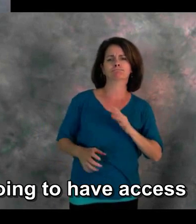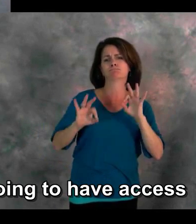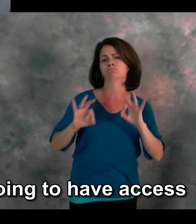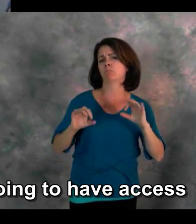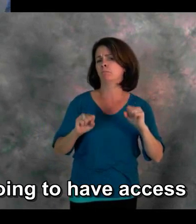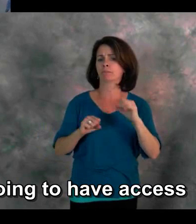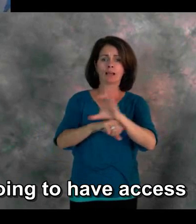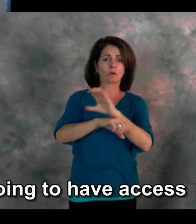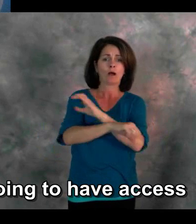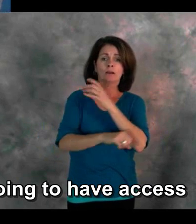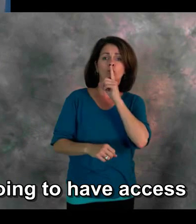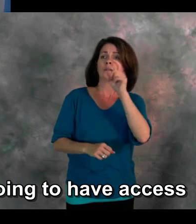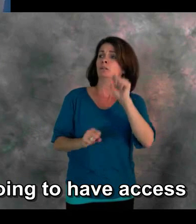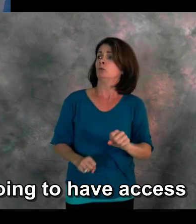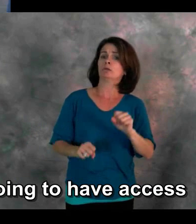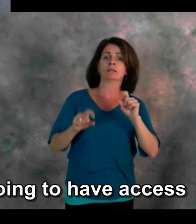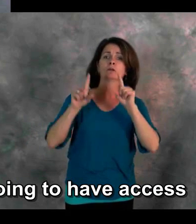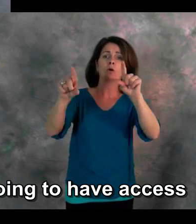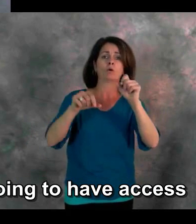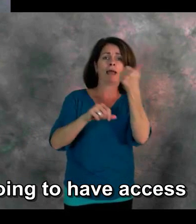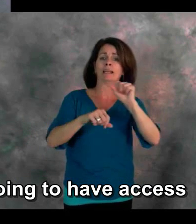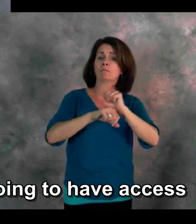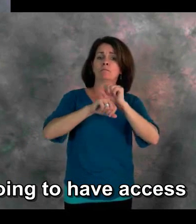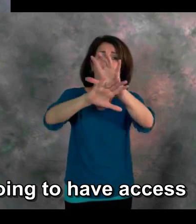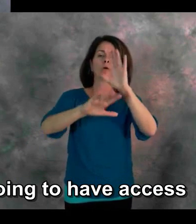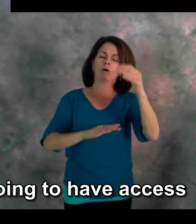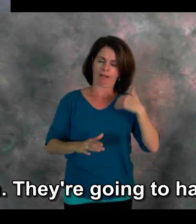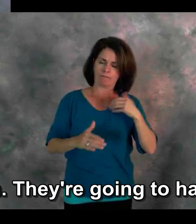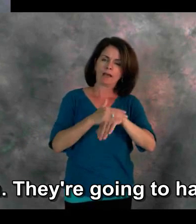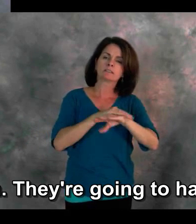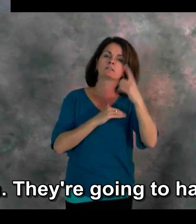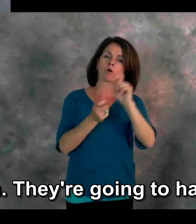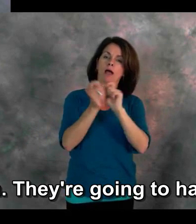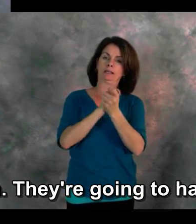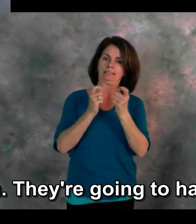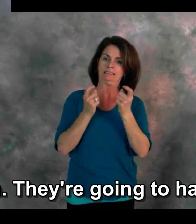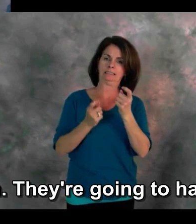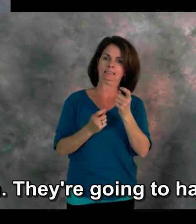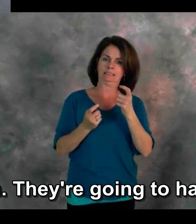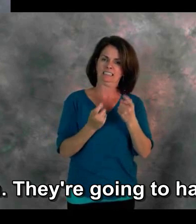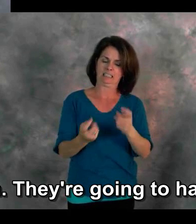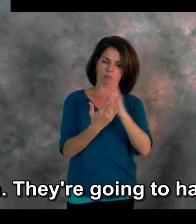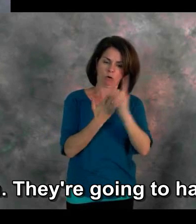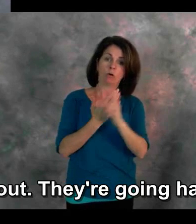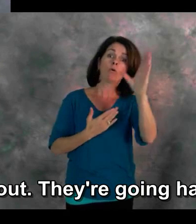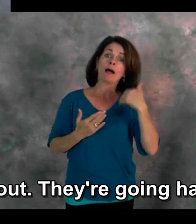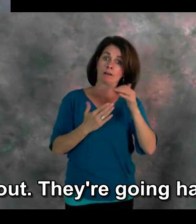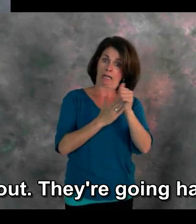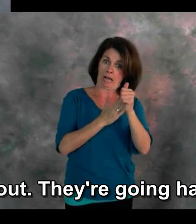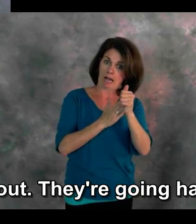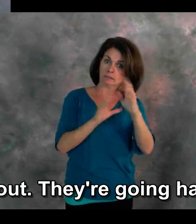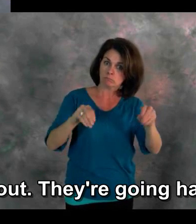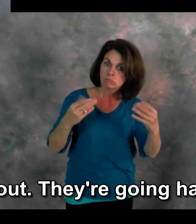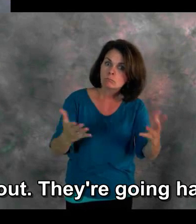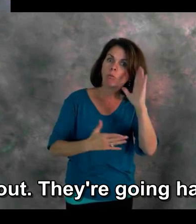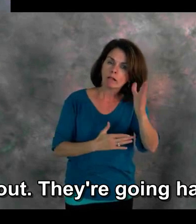the mountain and find any mountain is going to have access to an adaptive ski program. They're going to have guides who can